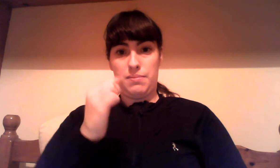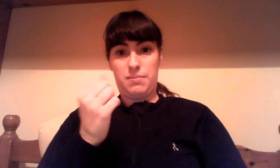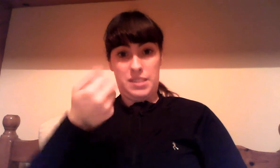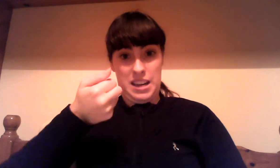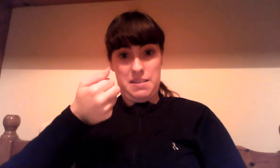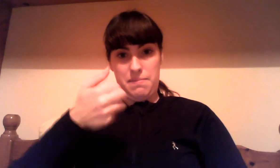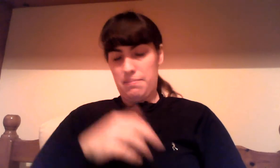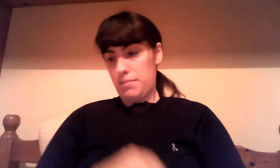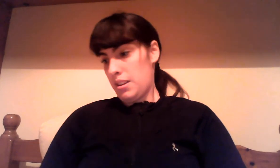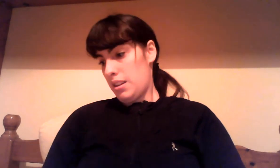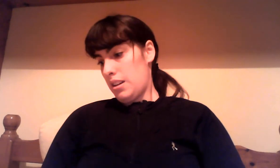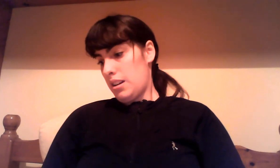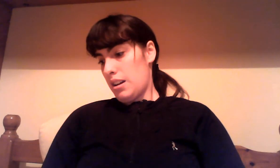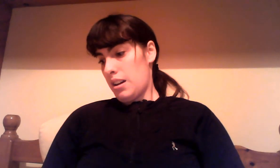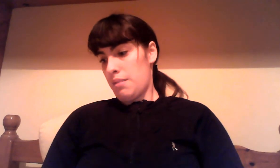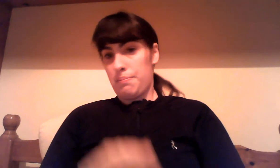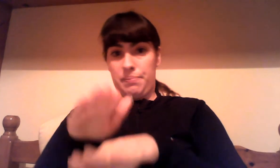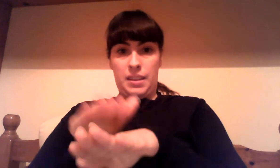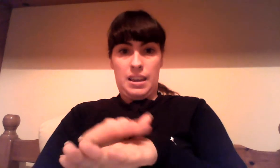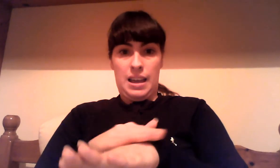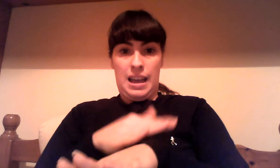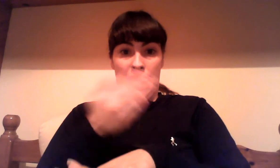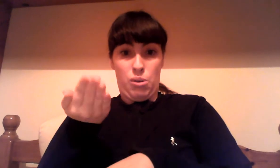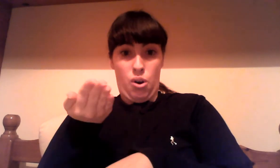date, um, how long,